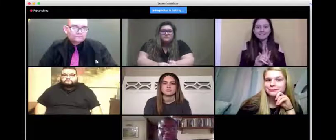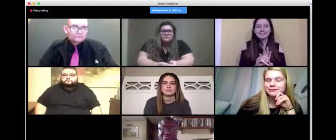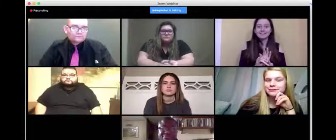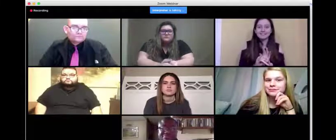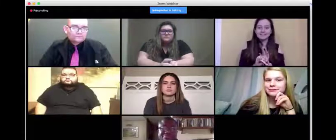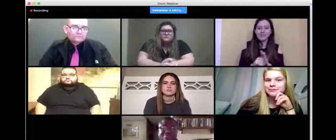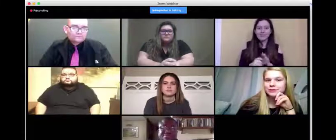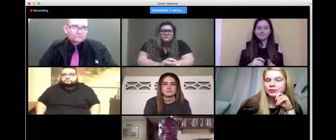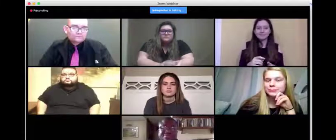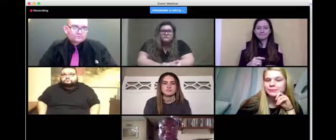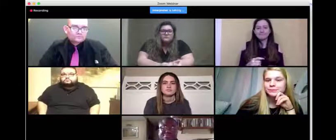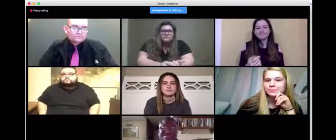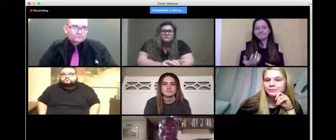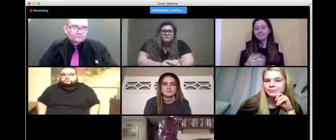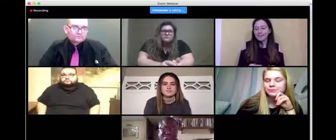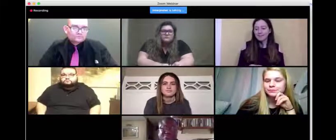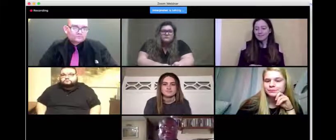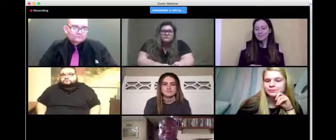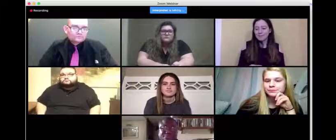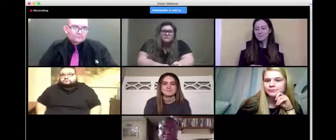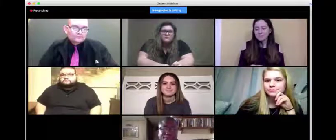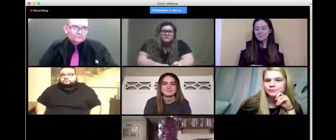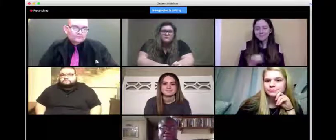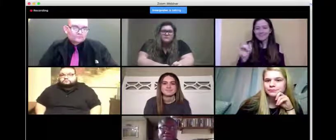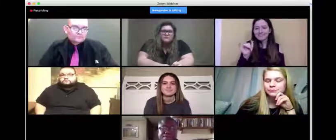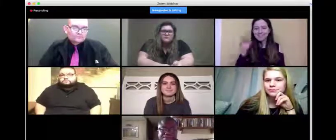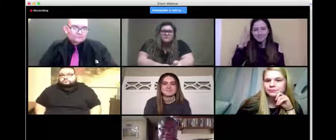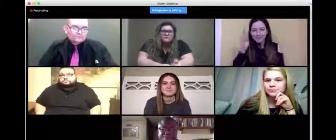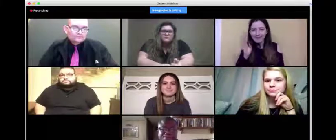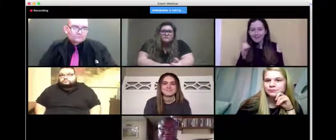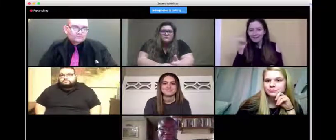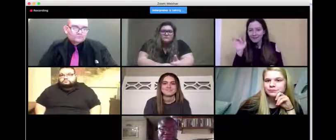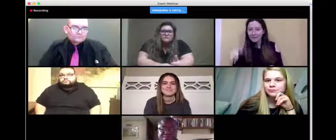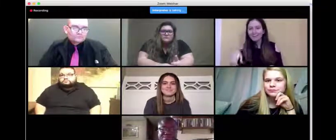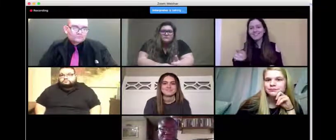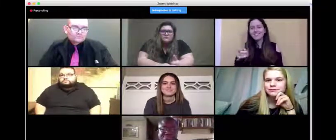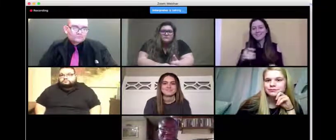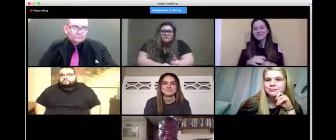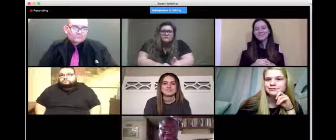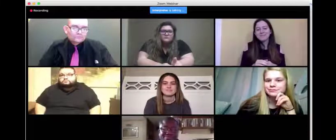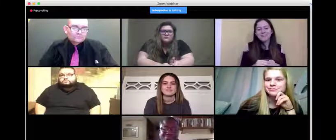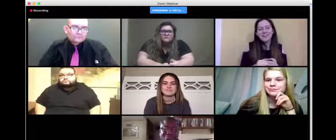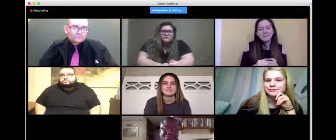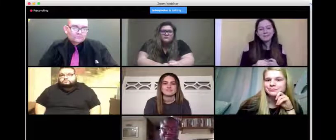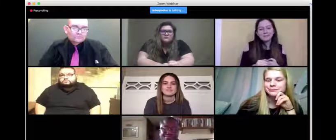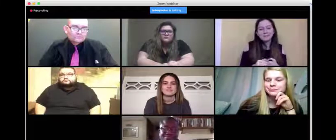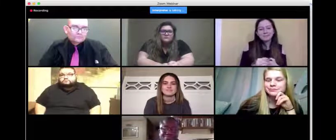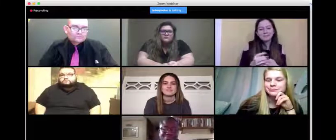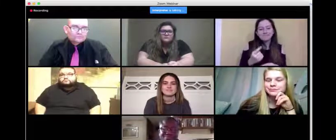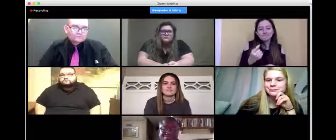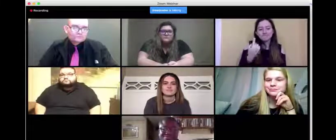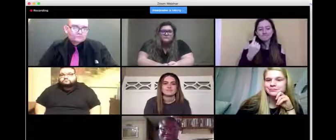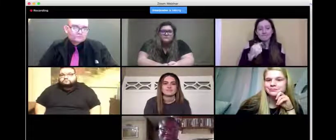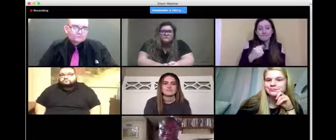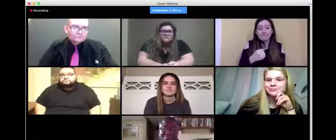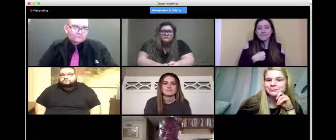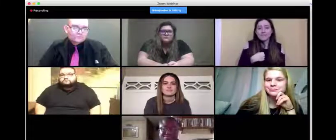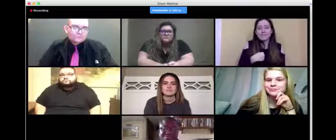It's just like Blakelyn said. So for me, ASL is how I can express